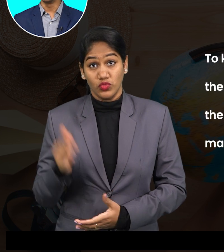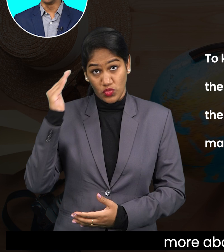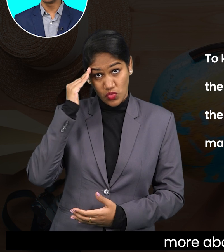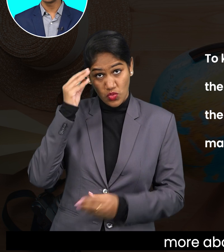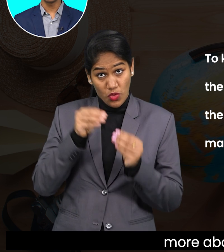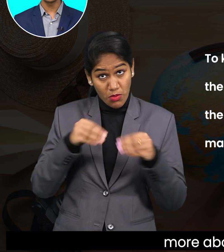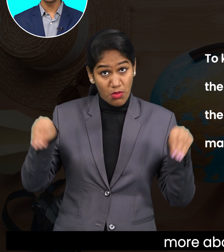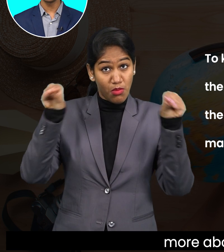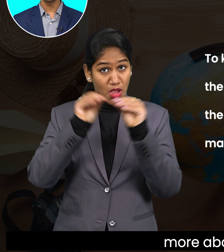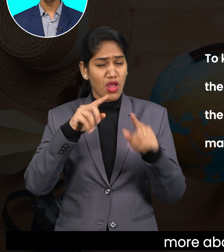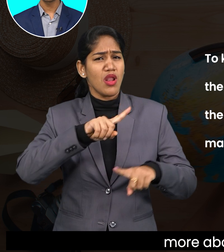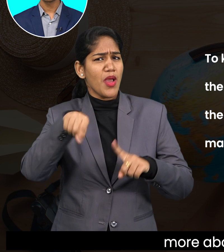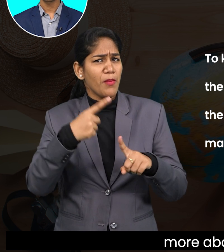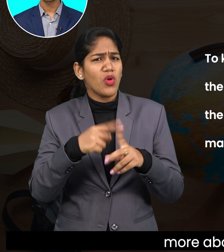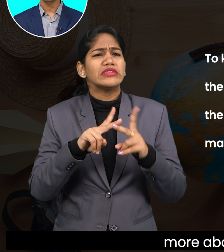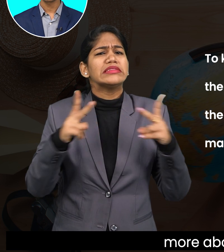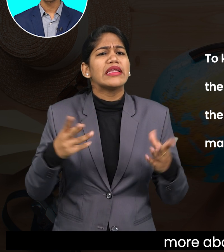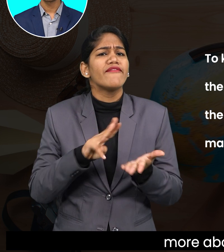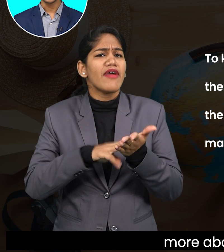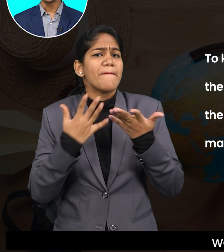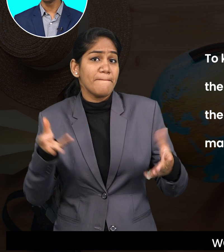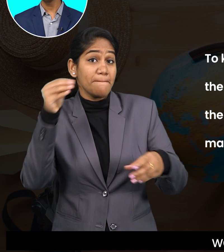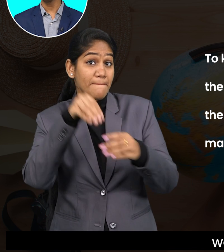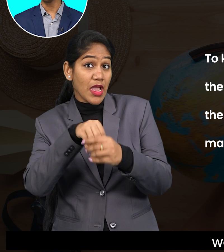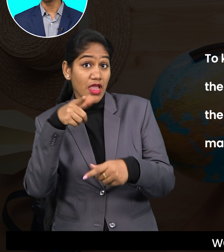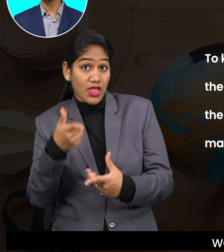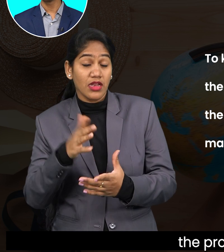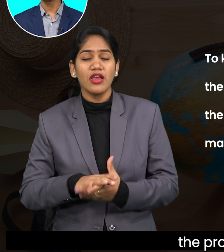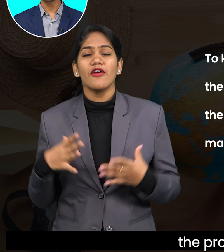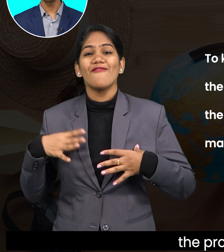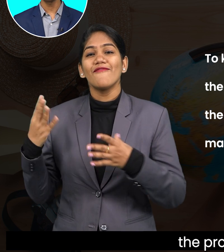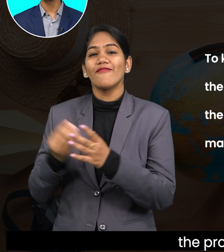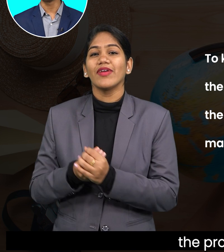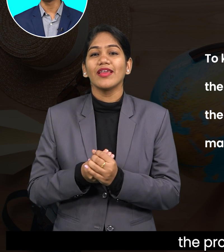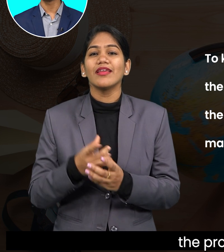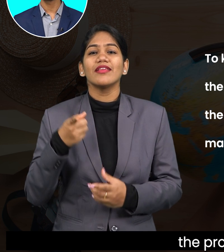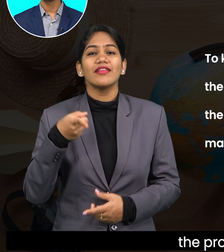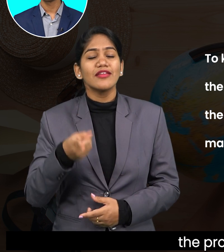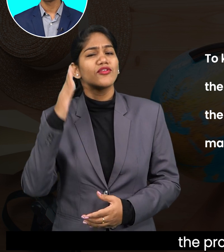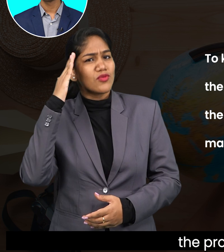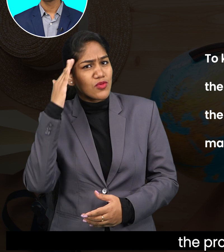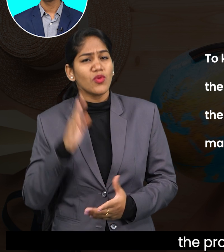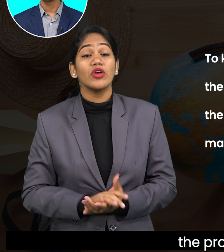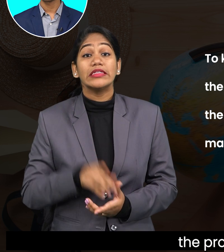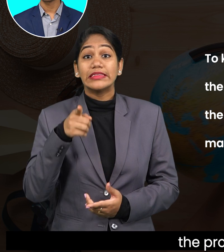To know more about different materials, we need to know the properties of materials,